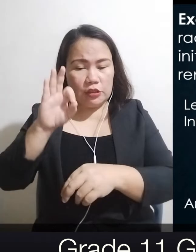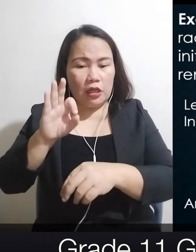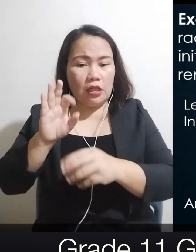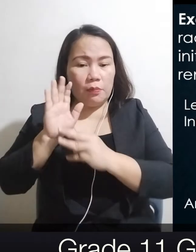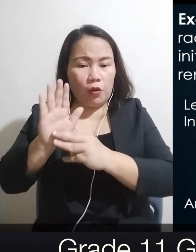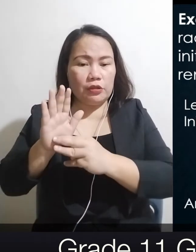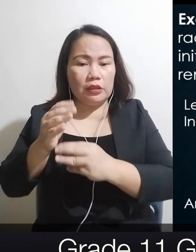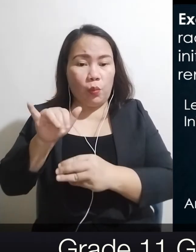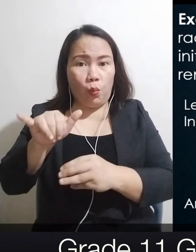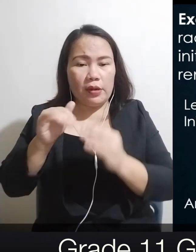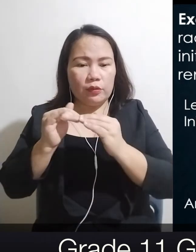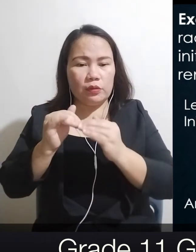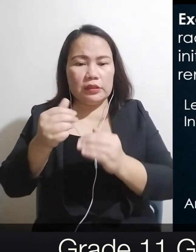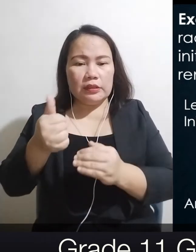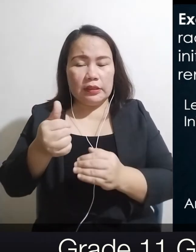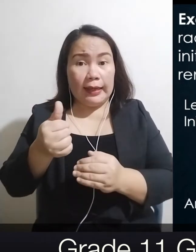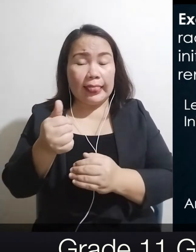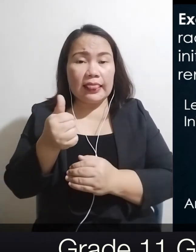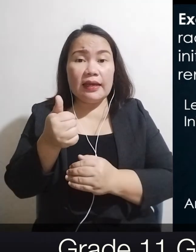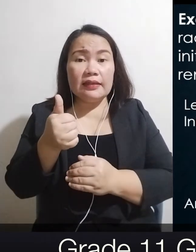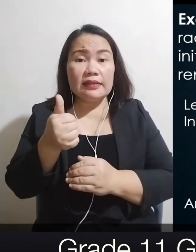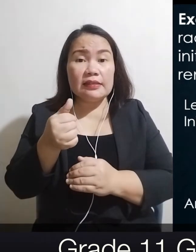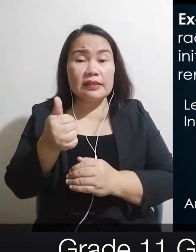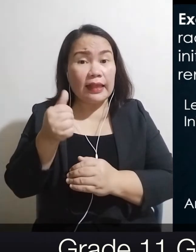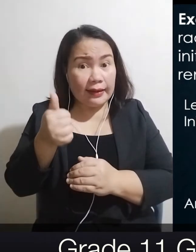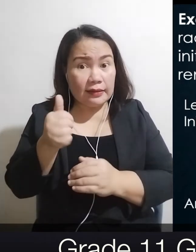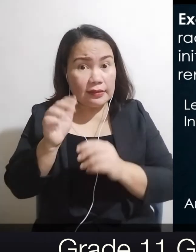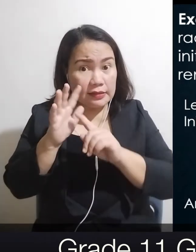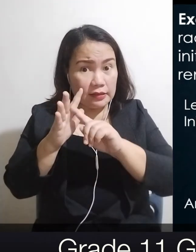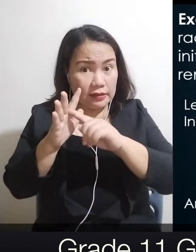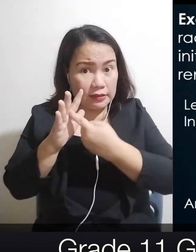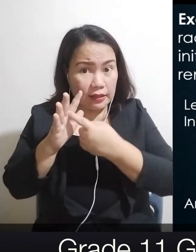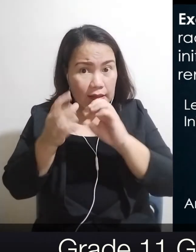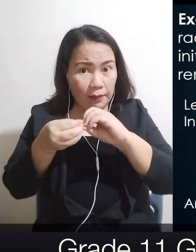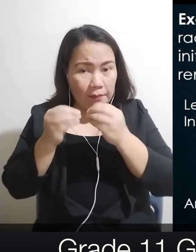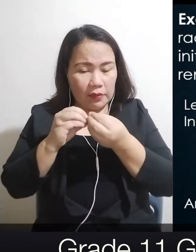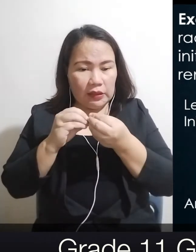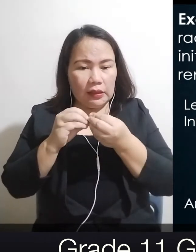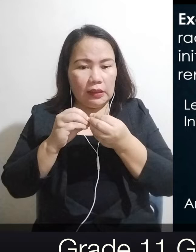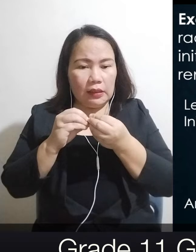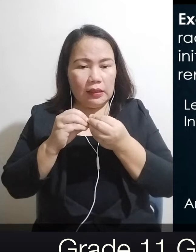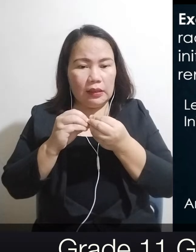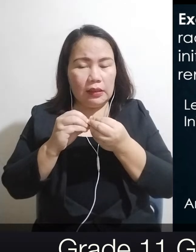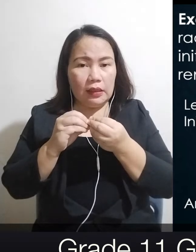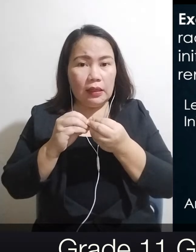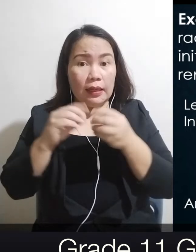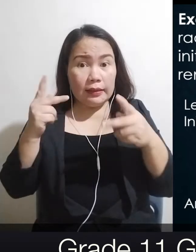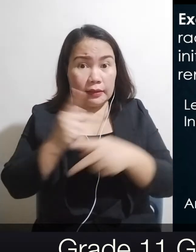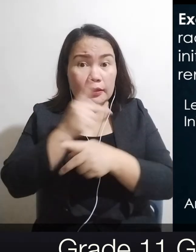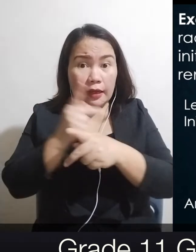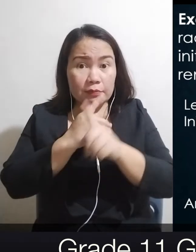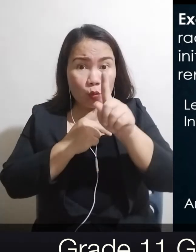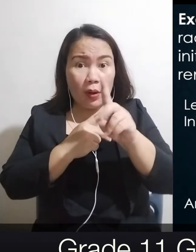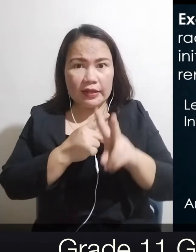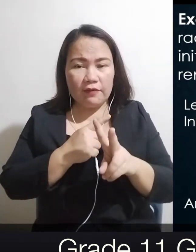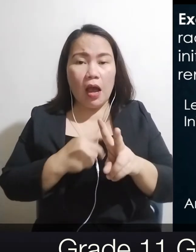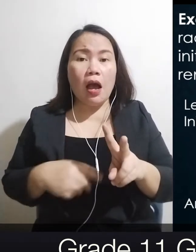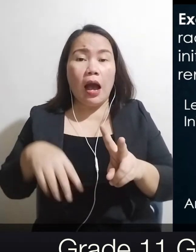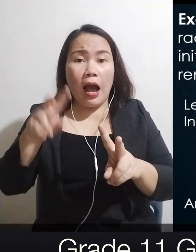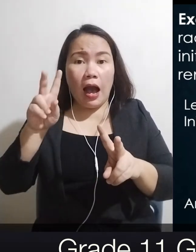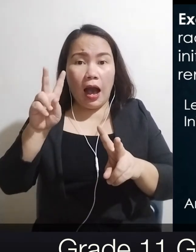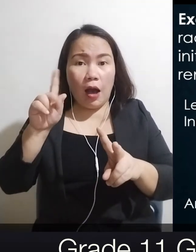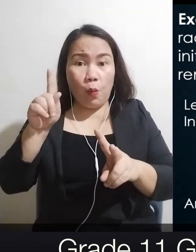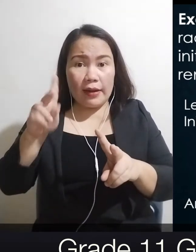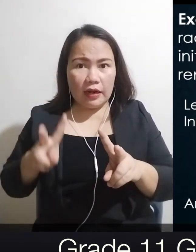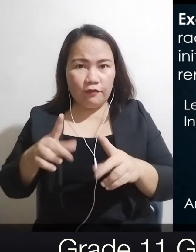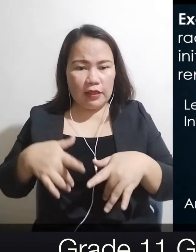is equal to 10. Again, 10, that is the initial amount or initial number, times 1 half. 1 half